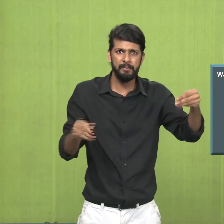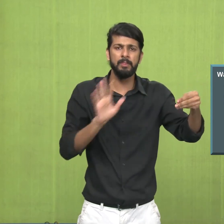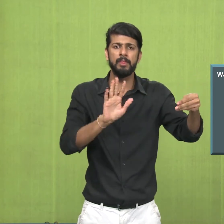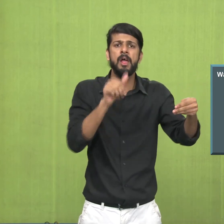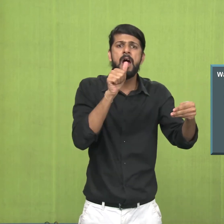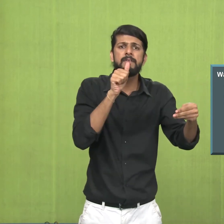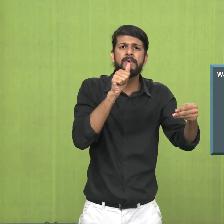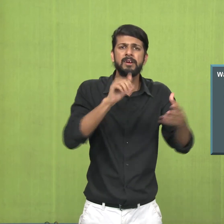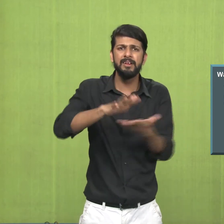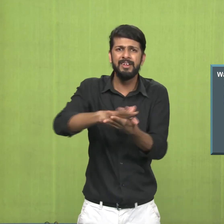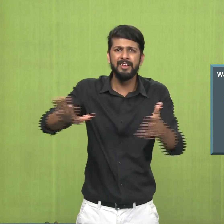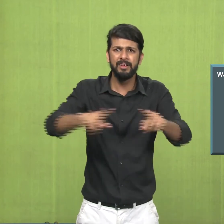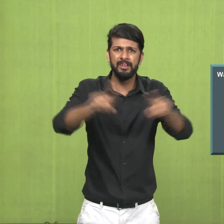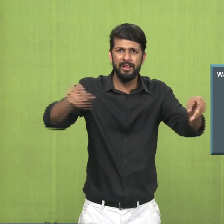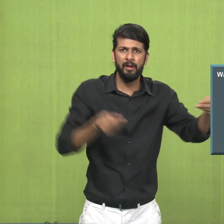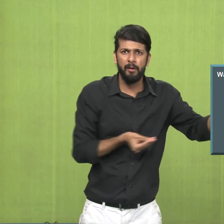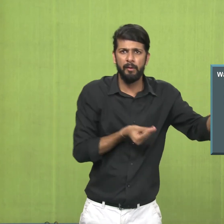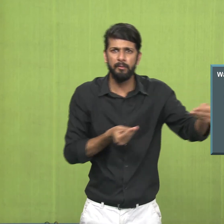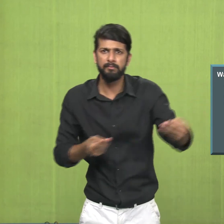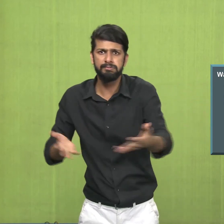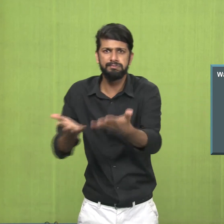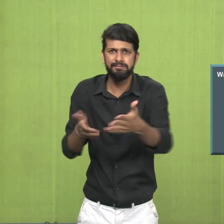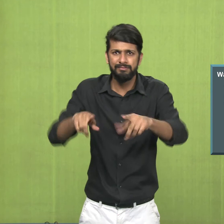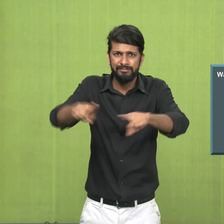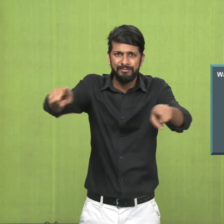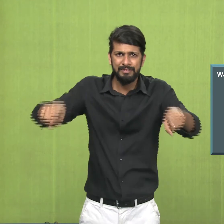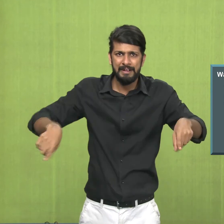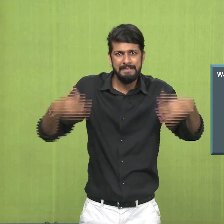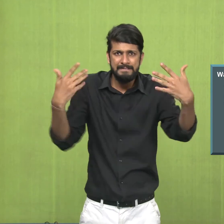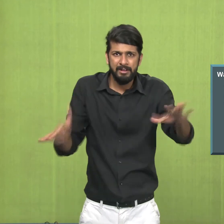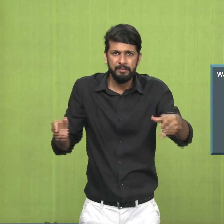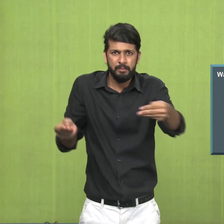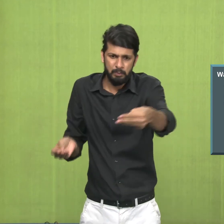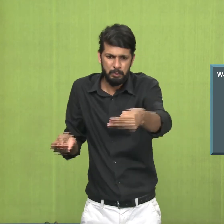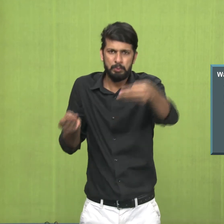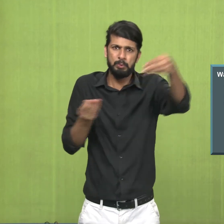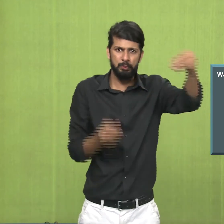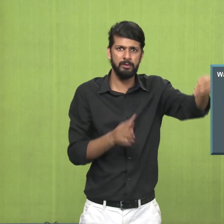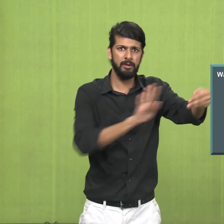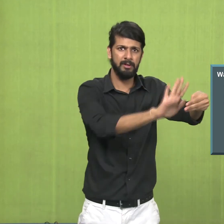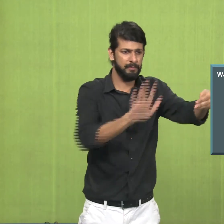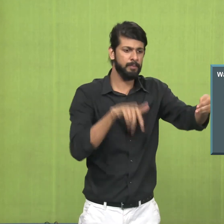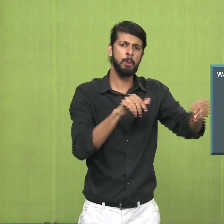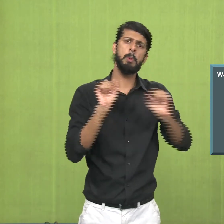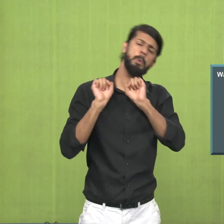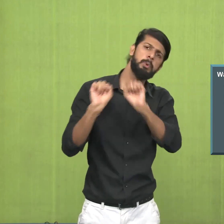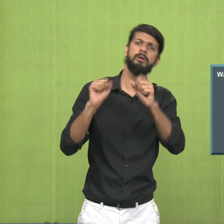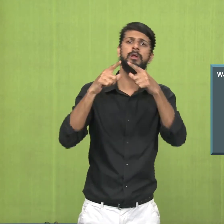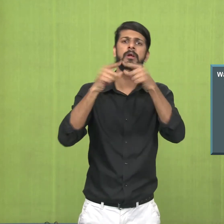Wash technique. Wash technique is a technique of soaking paper in water and